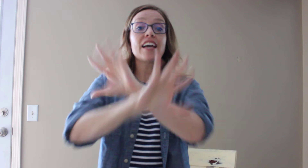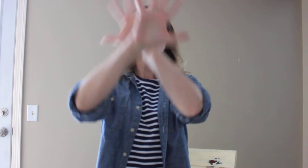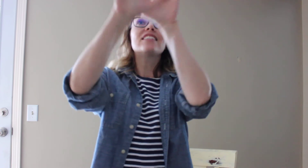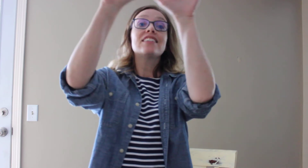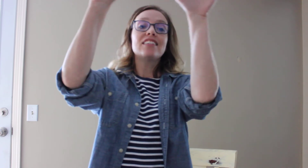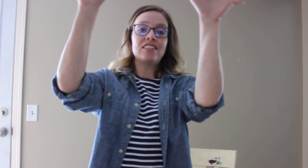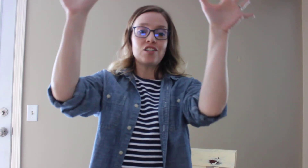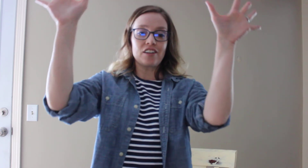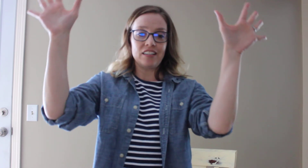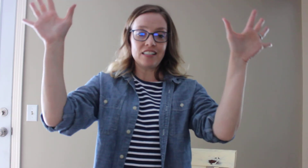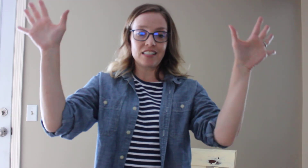Light in the darkness.